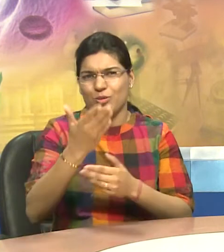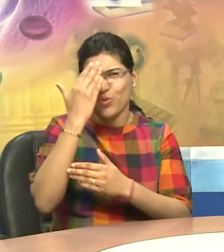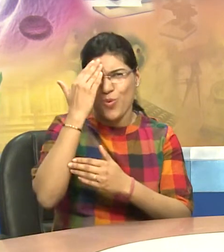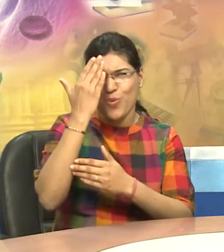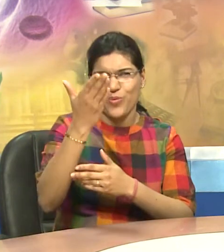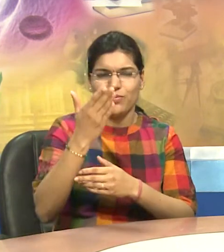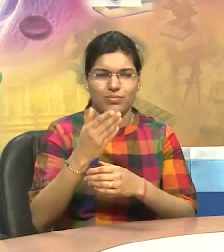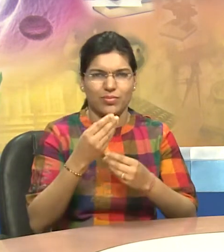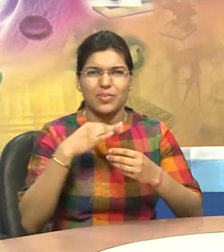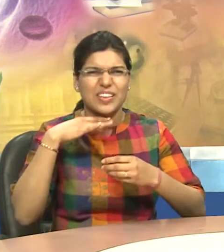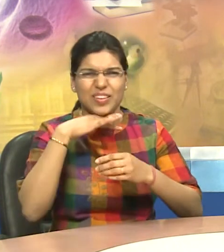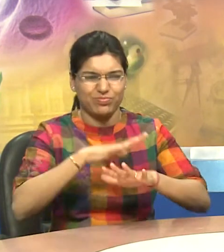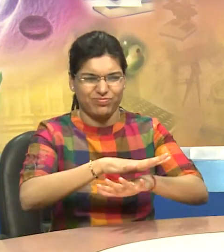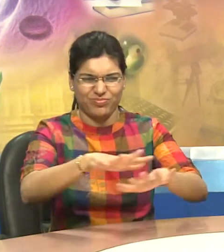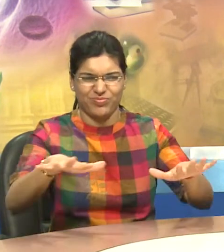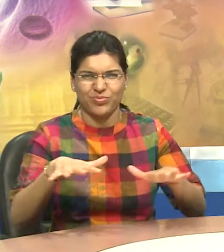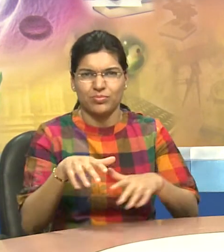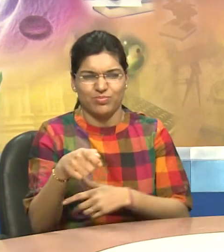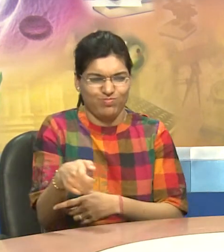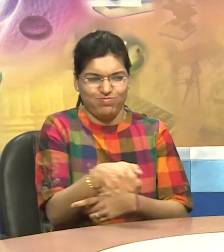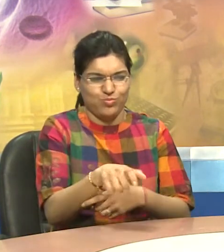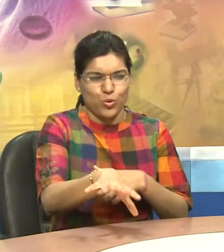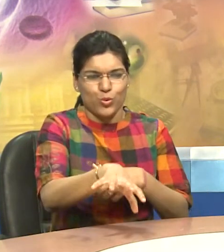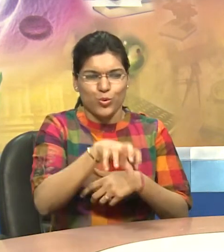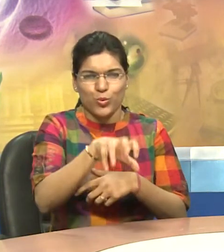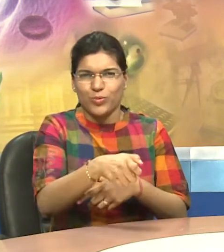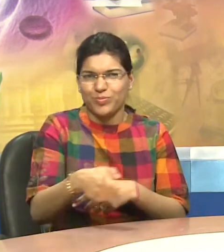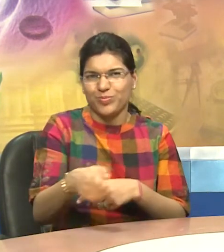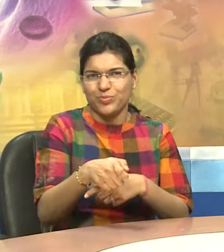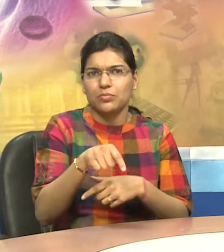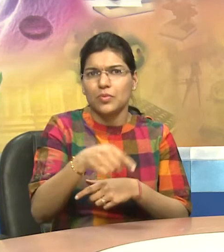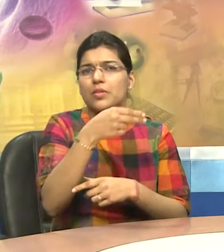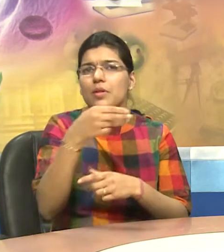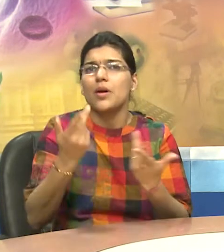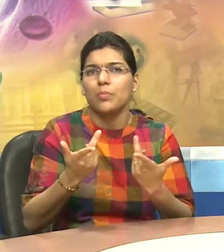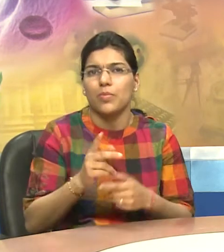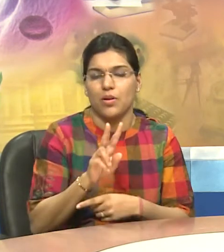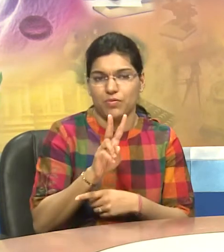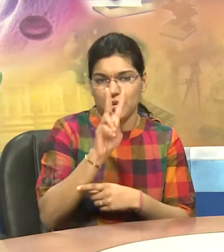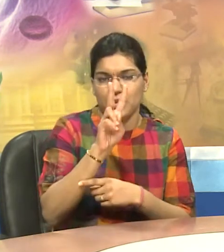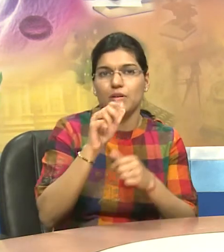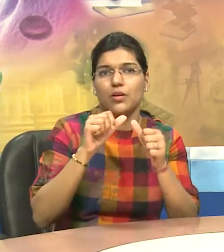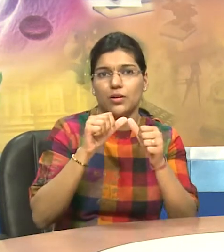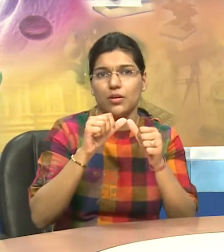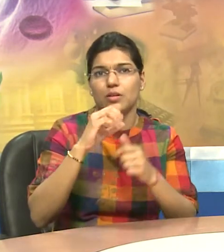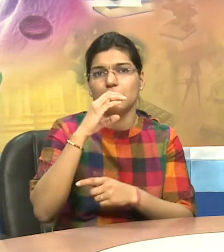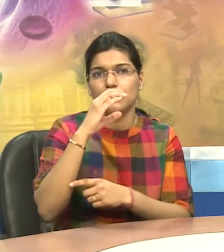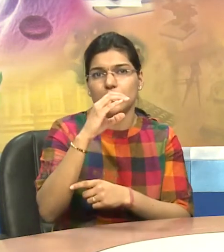that are machines, which you all know, which we use to clean